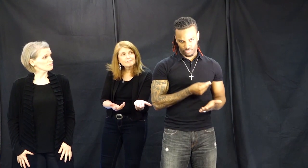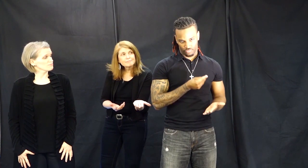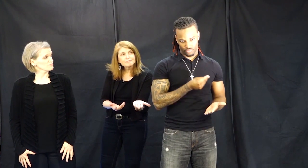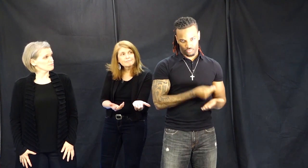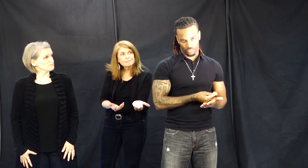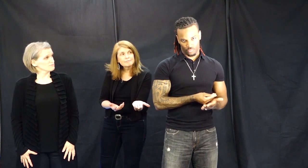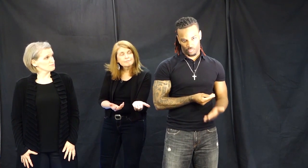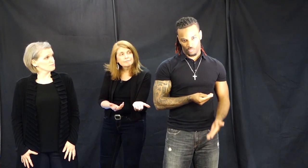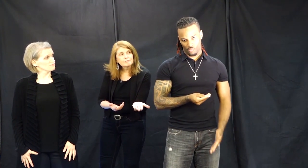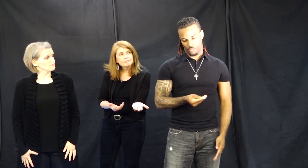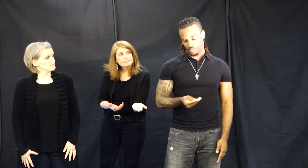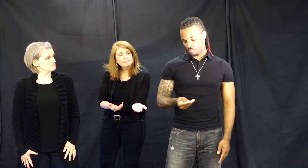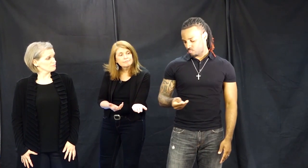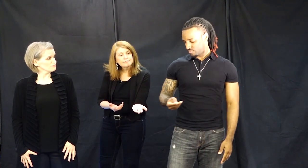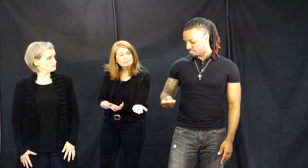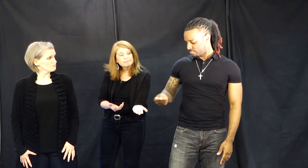Nobody needs to know.